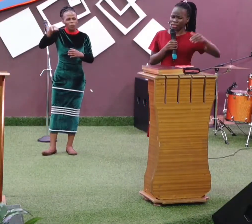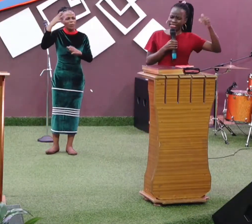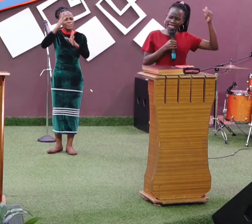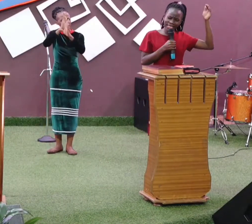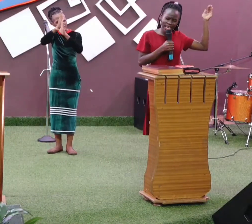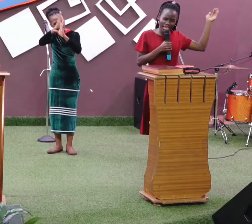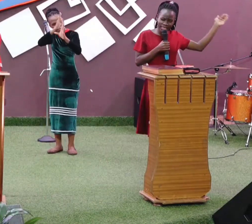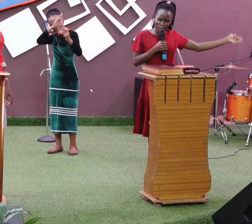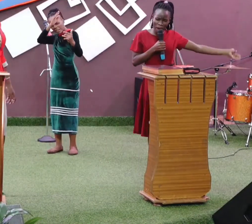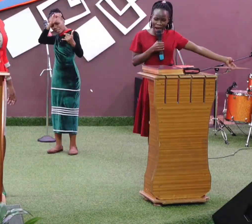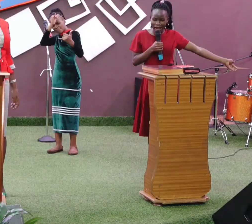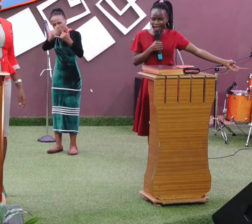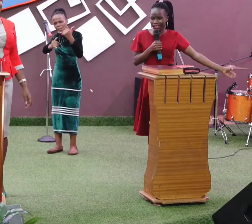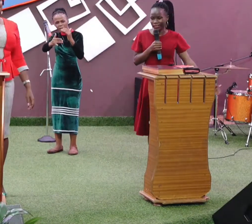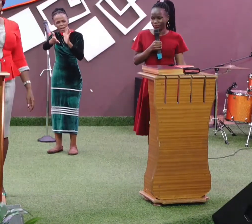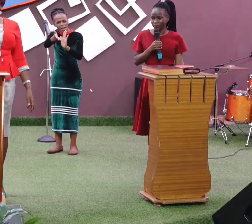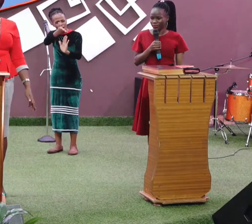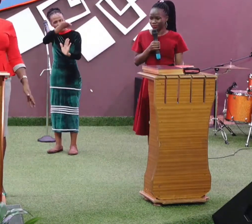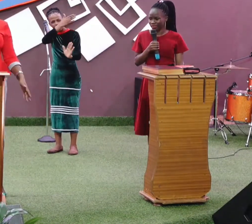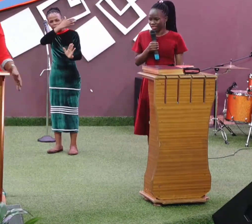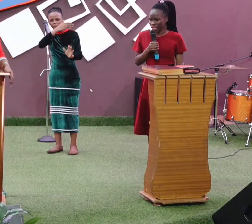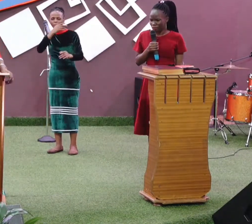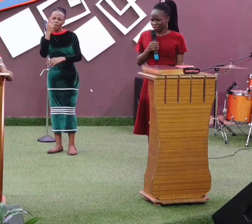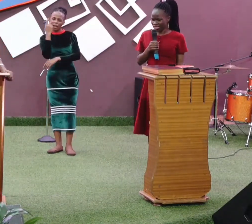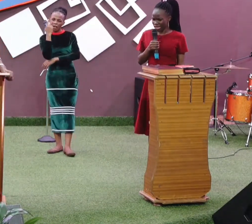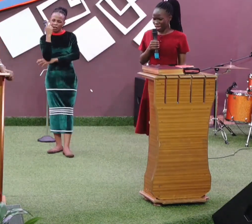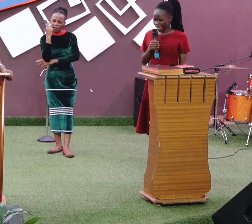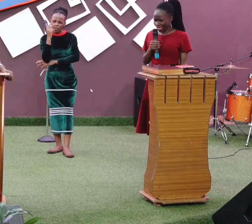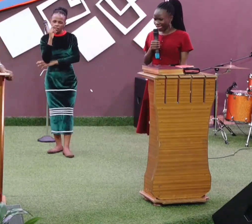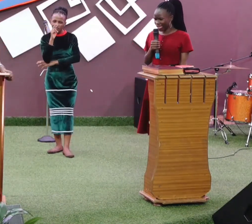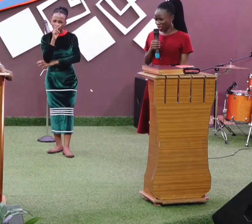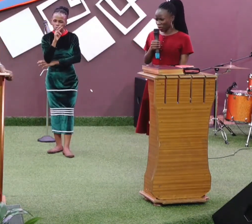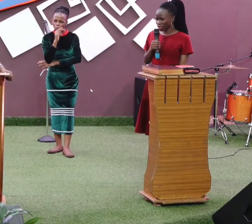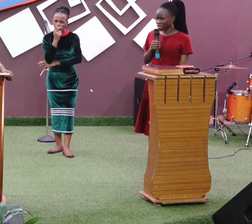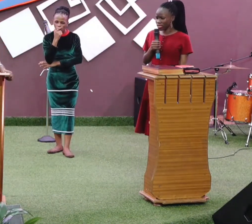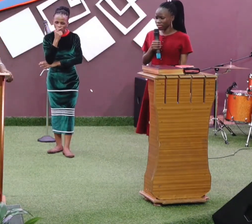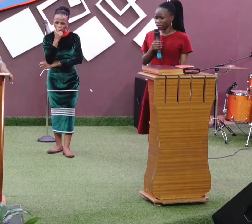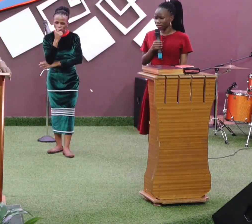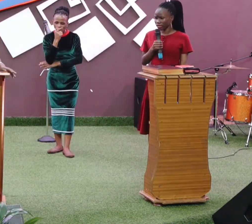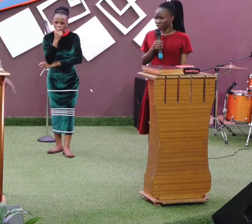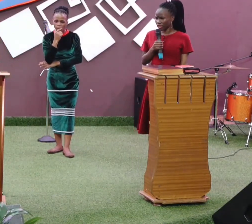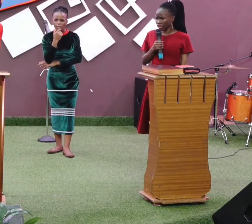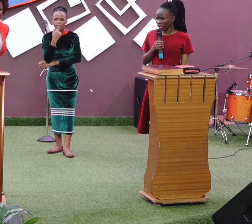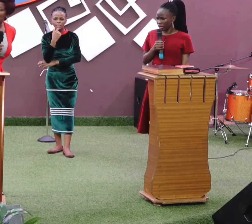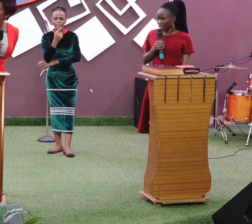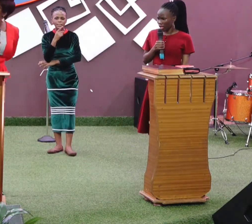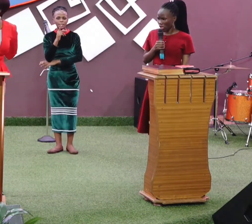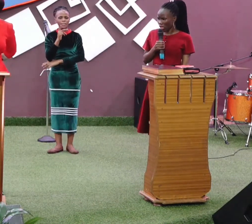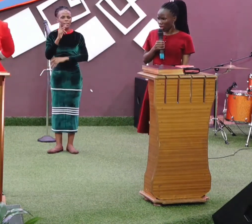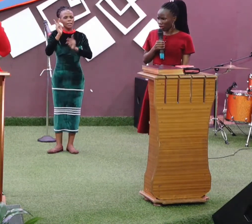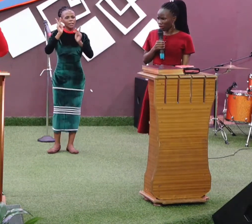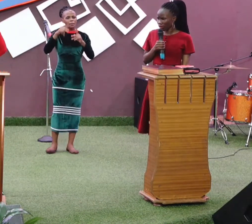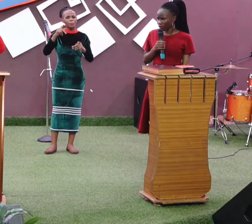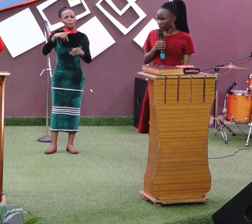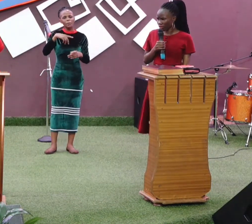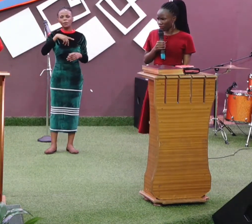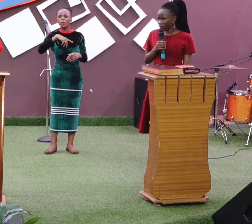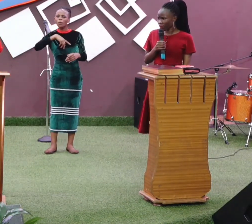So I was in the line at the back. But the time I keenly looked,